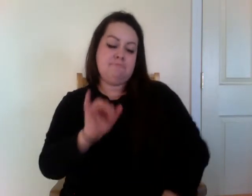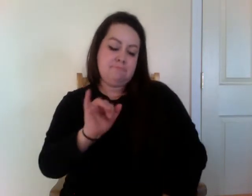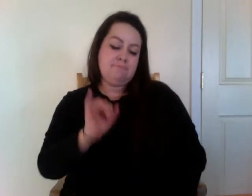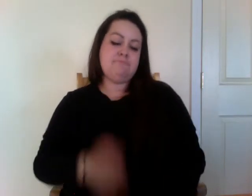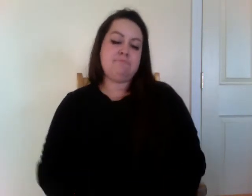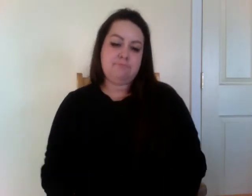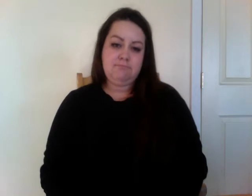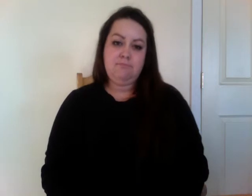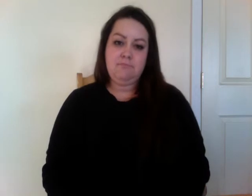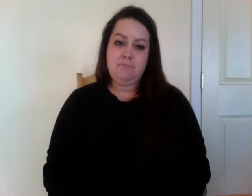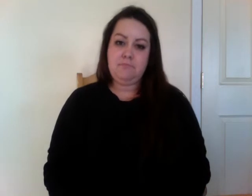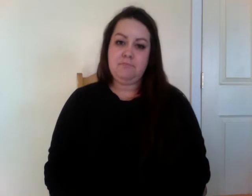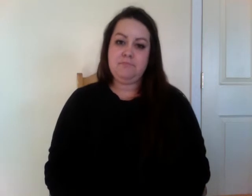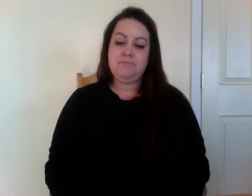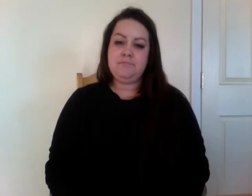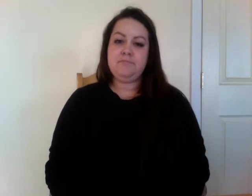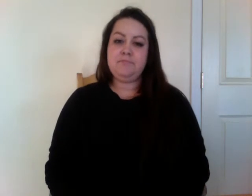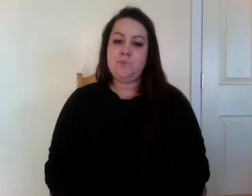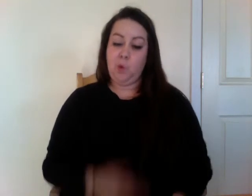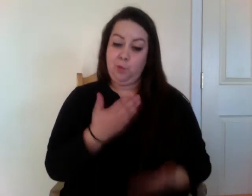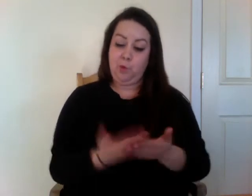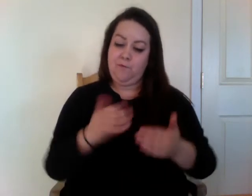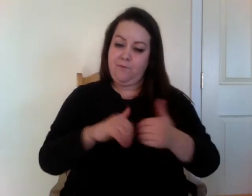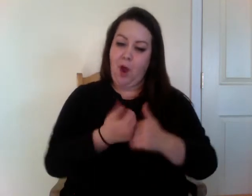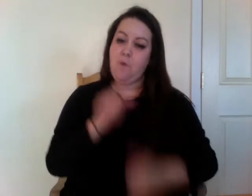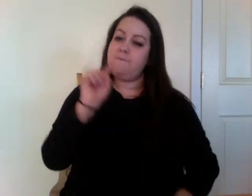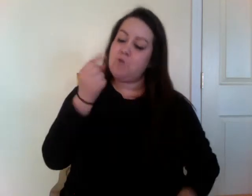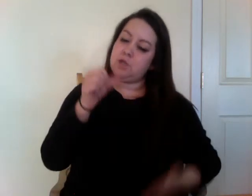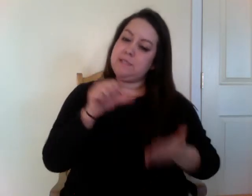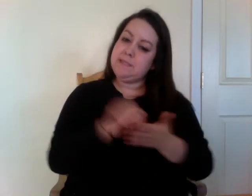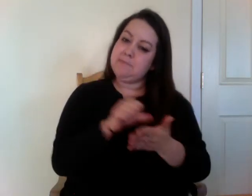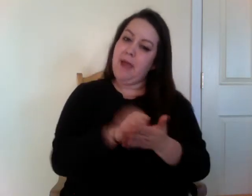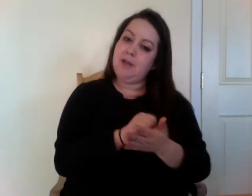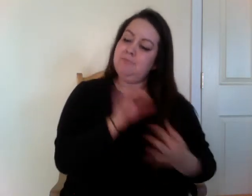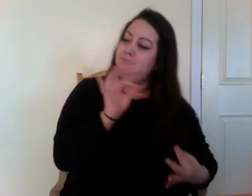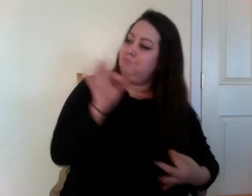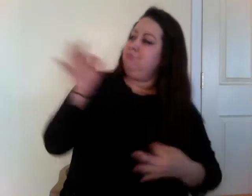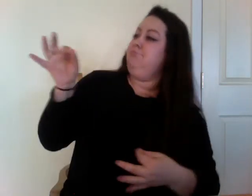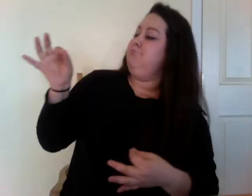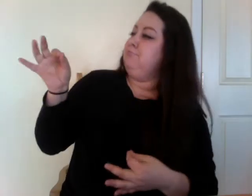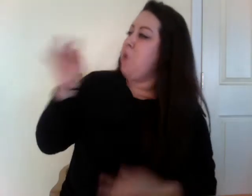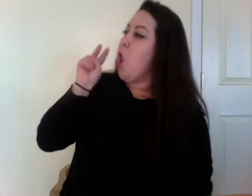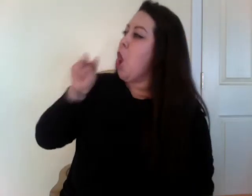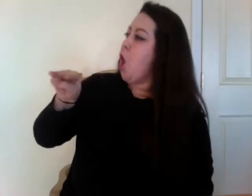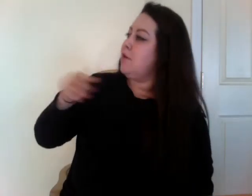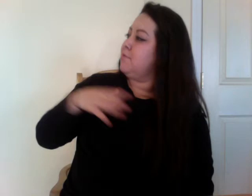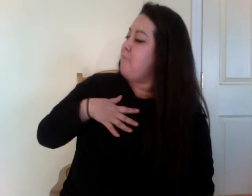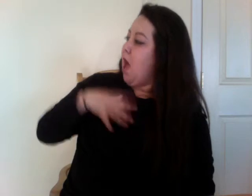by bringing in the first page of their most recent tax return, and the individual is listed as a